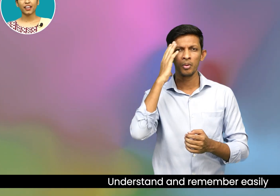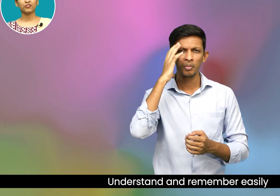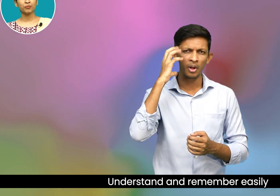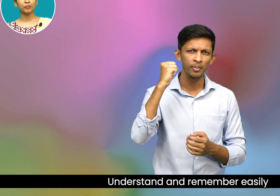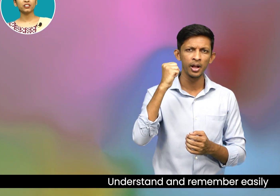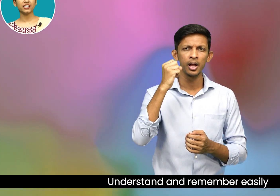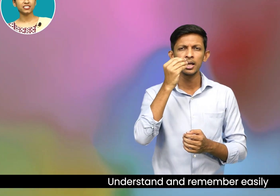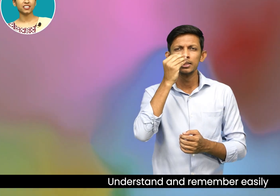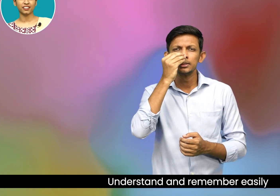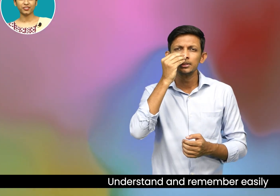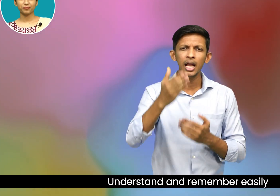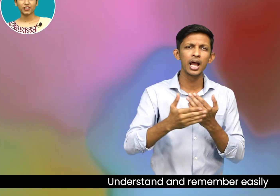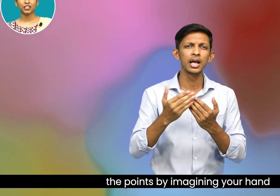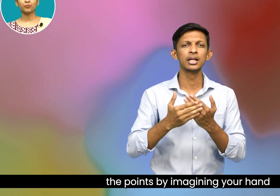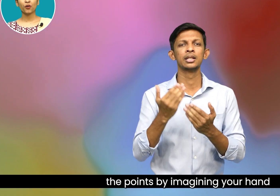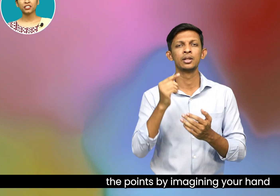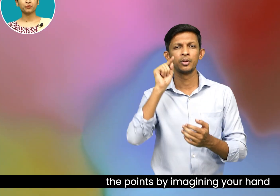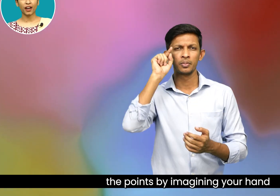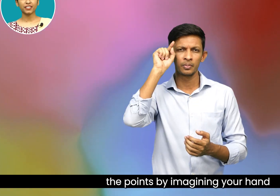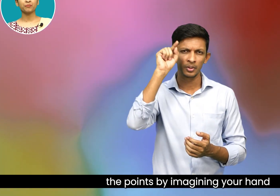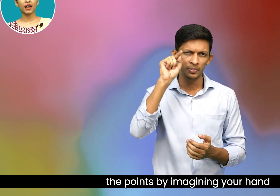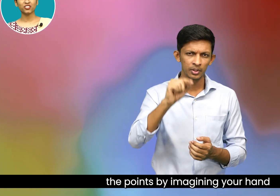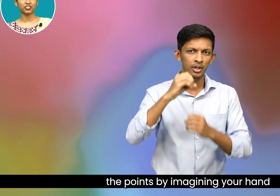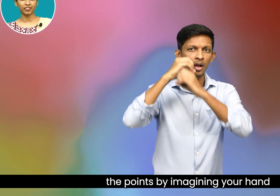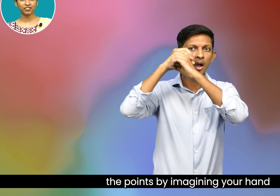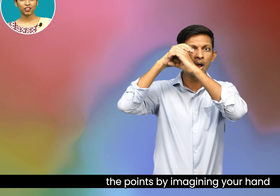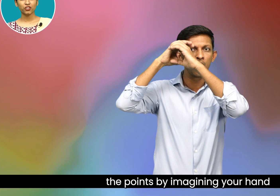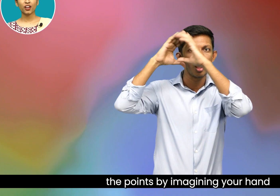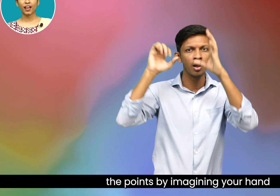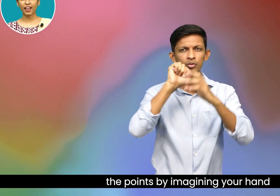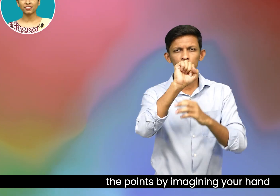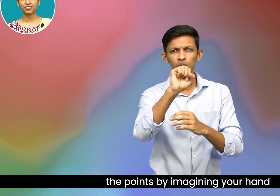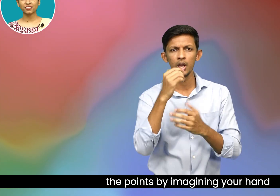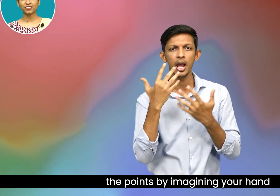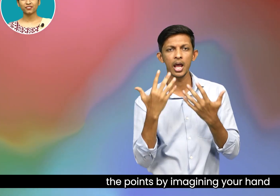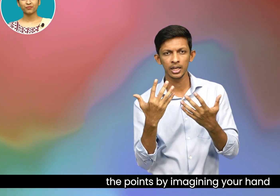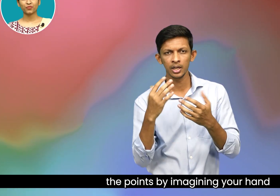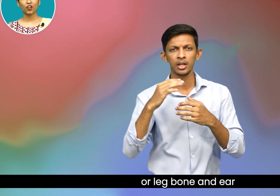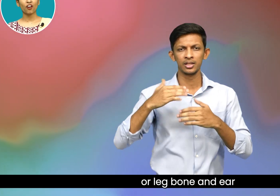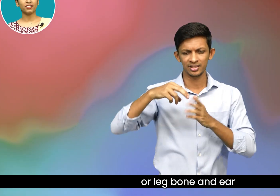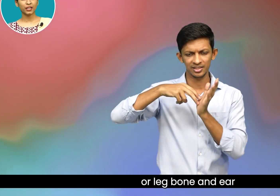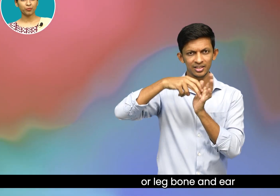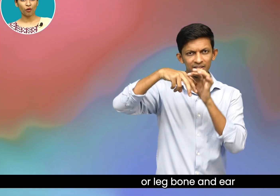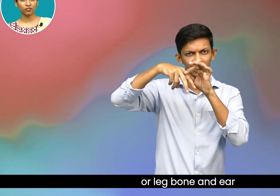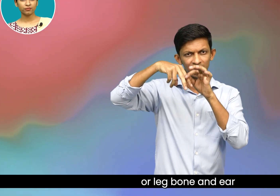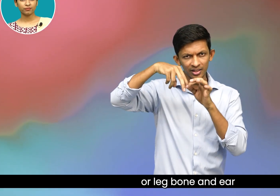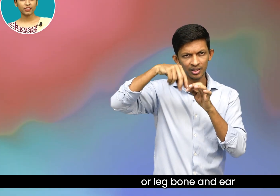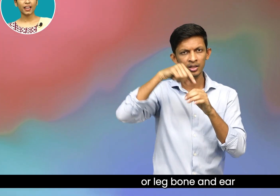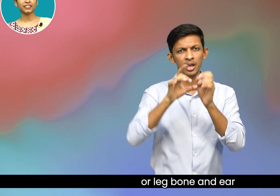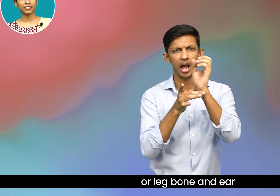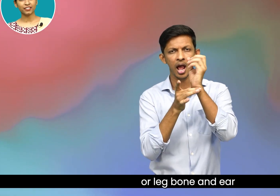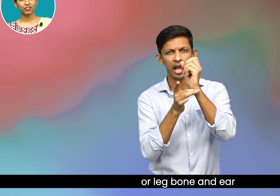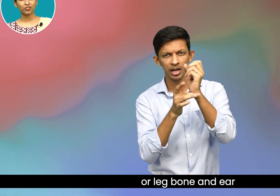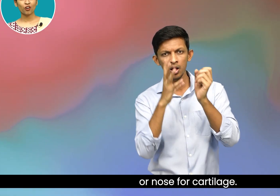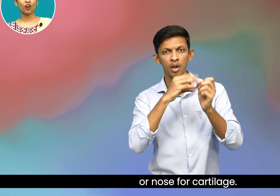Understand and remember easily the points by imagining your hands or leg bone,